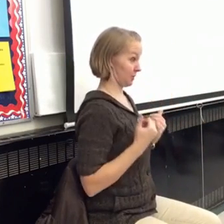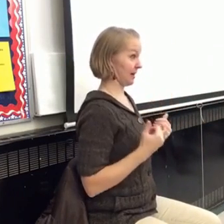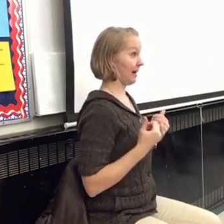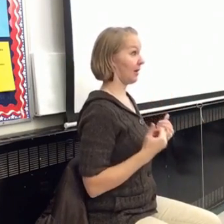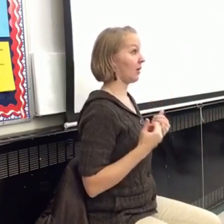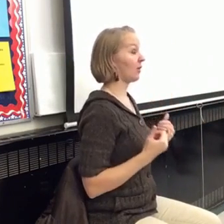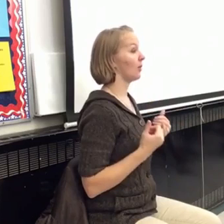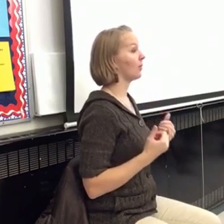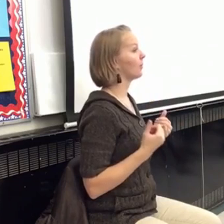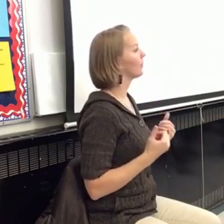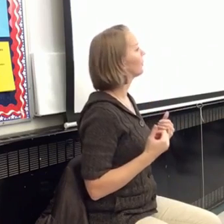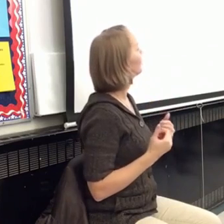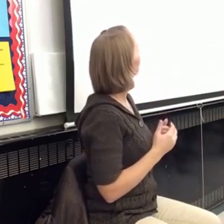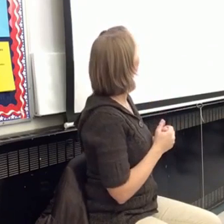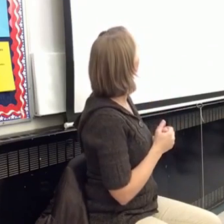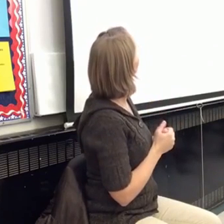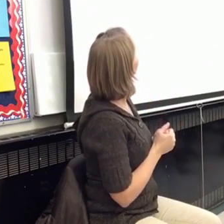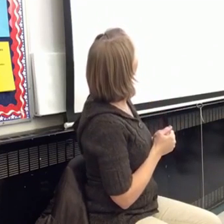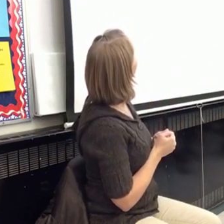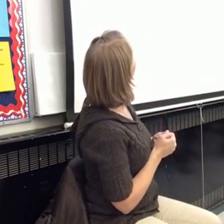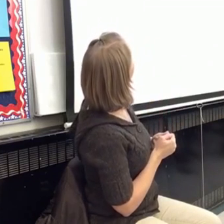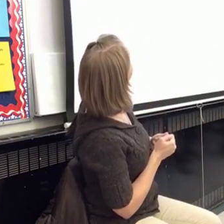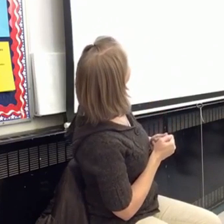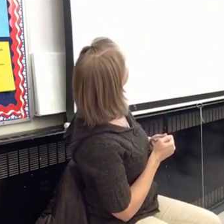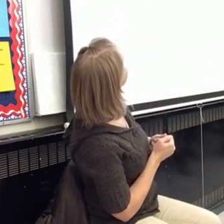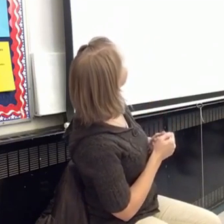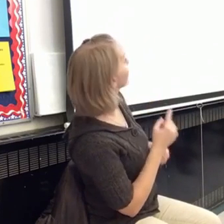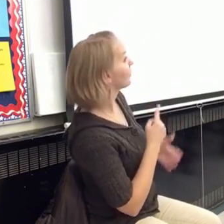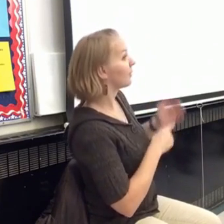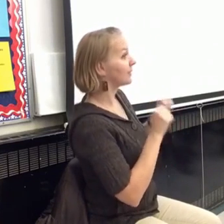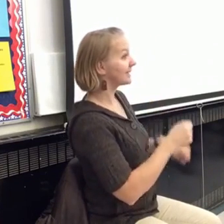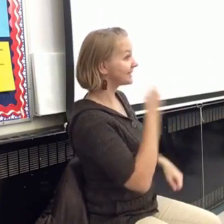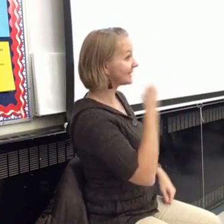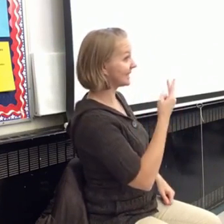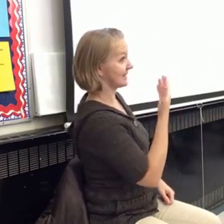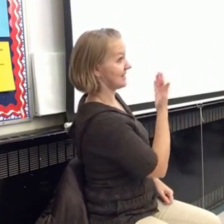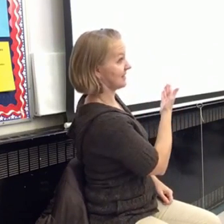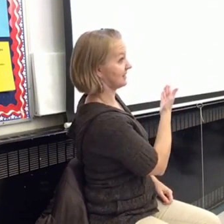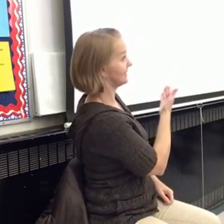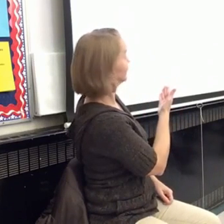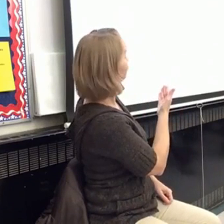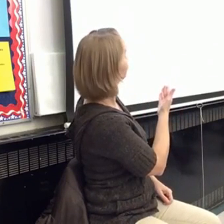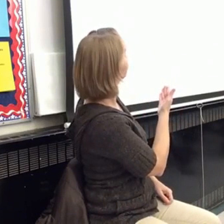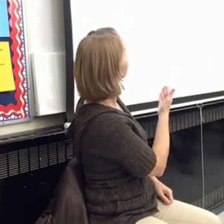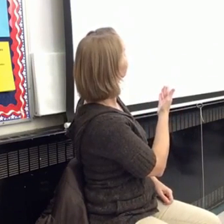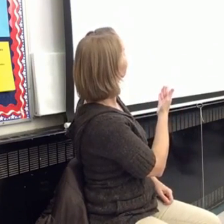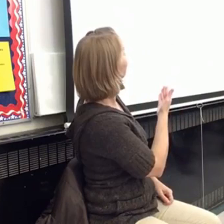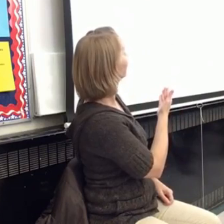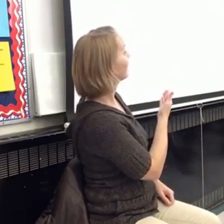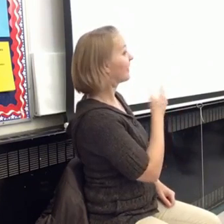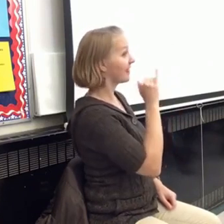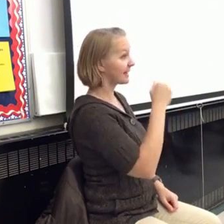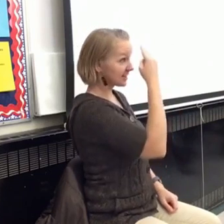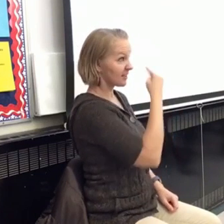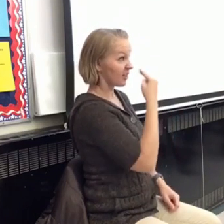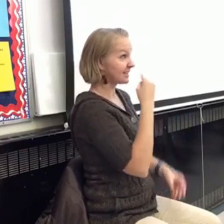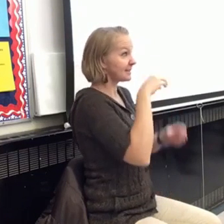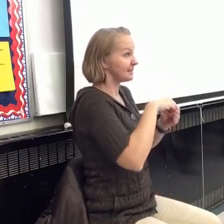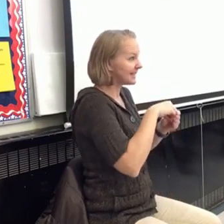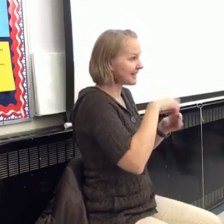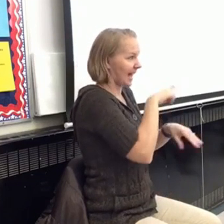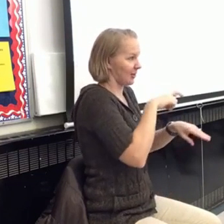now, what we can see is something like this. This is going to be the density of Catholicism in